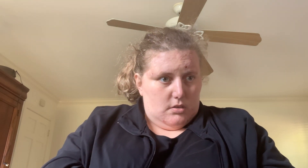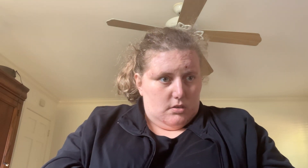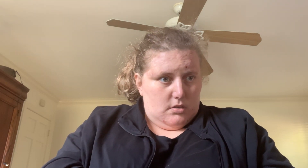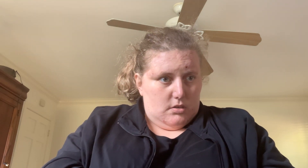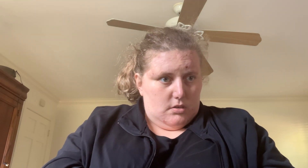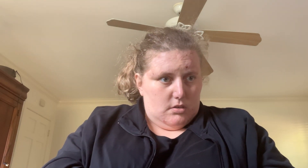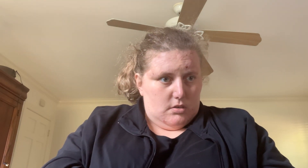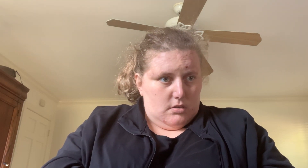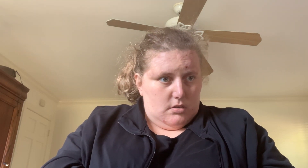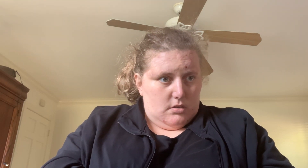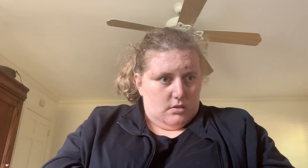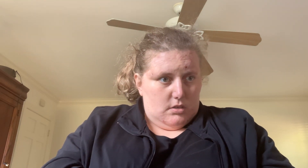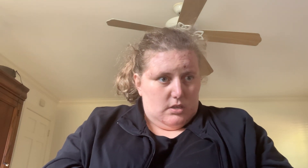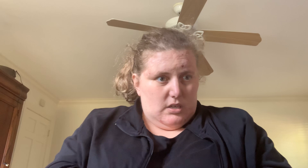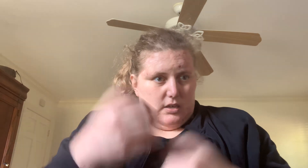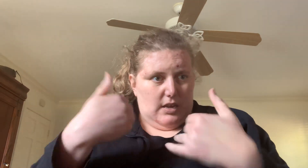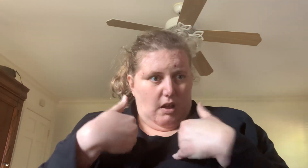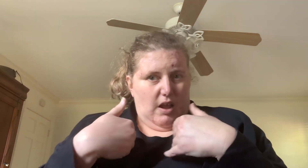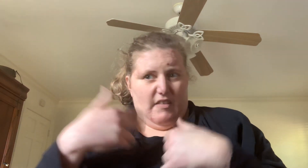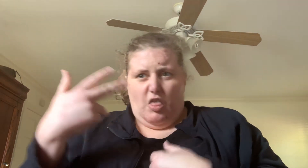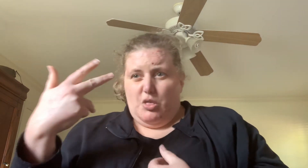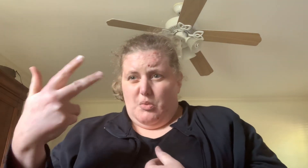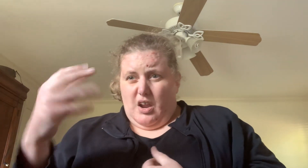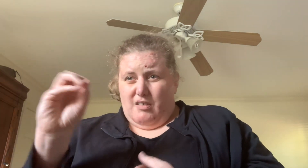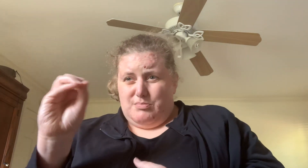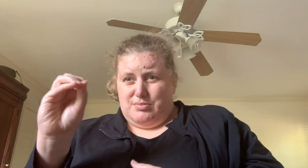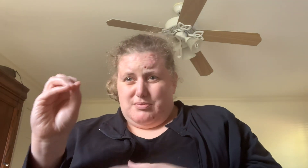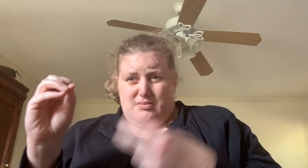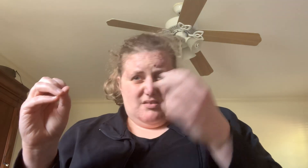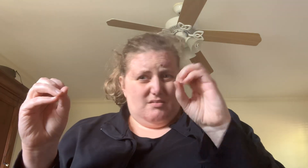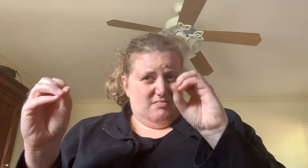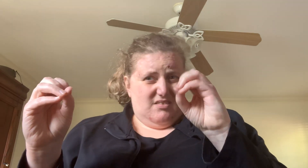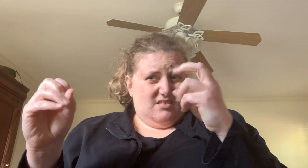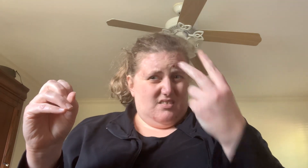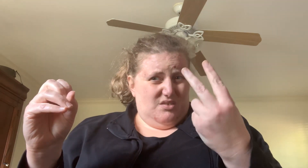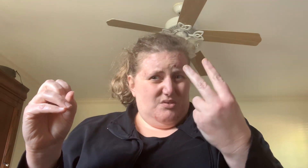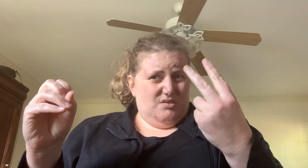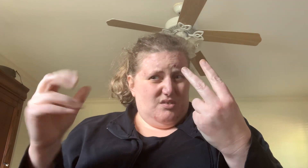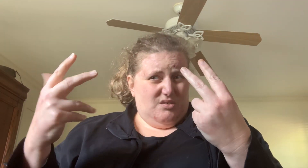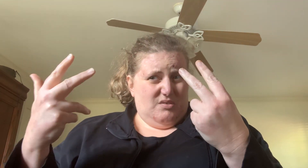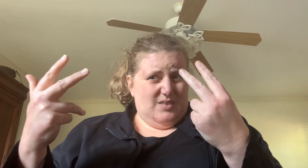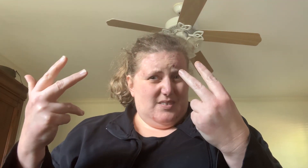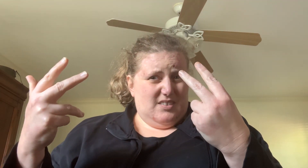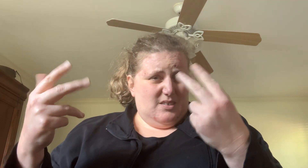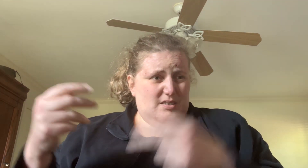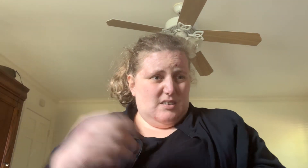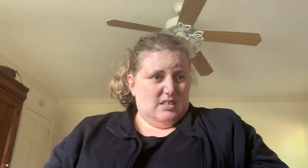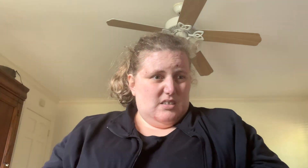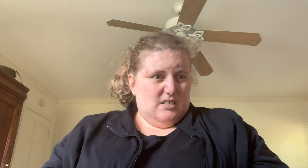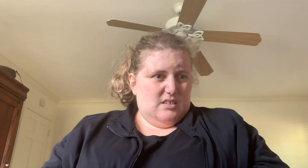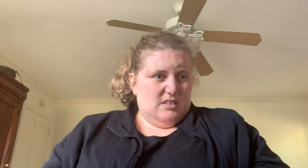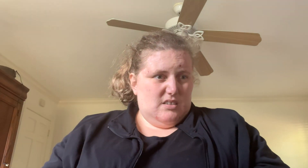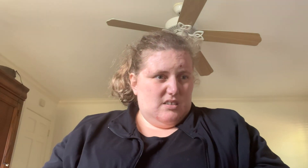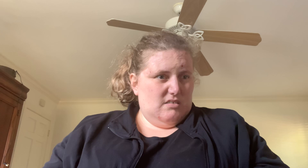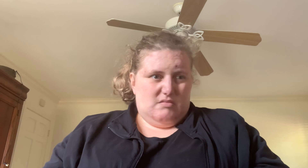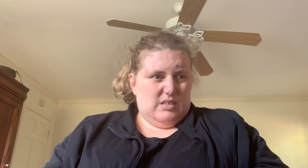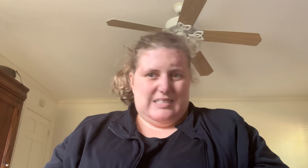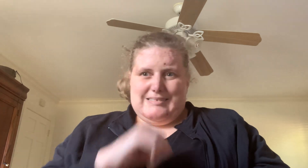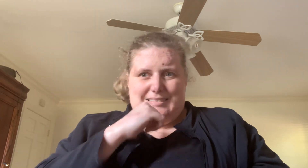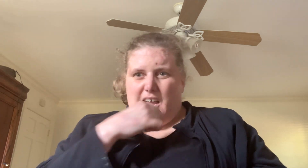us because now we have 3 oxygens, but we have these 2 over here. So that's not going to work out very much. So we